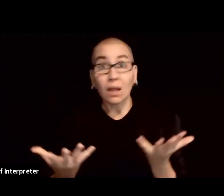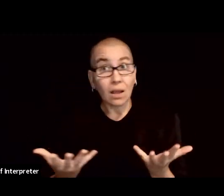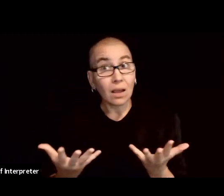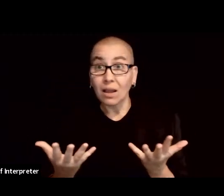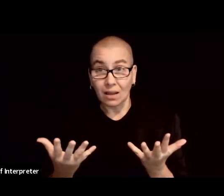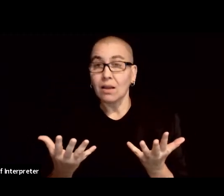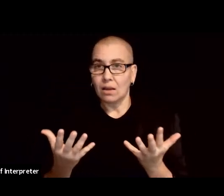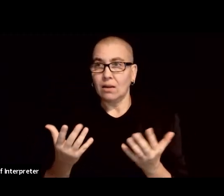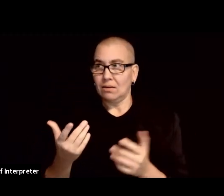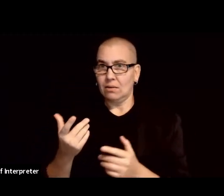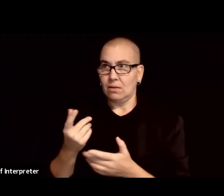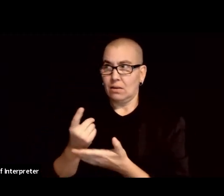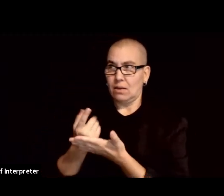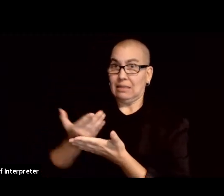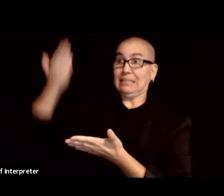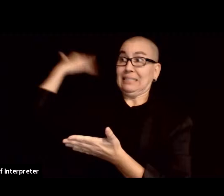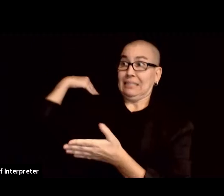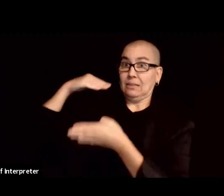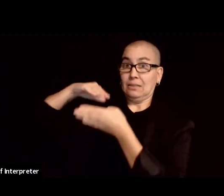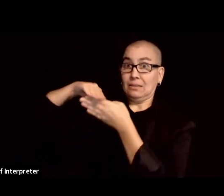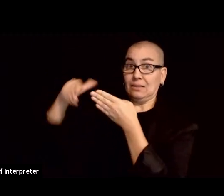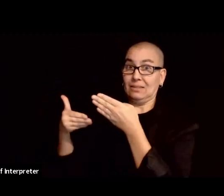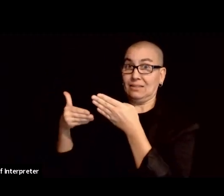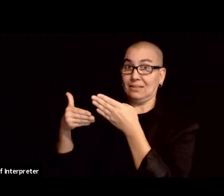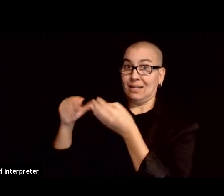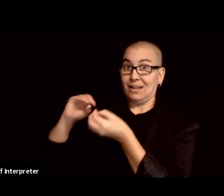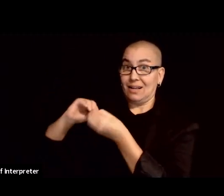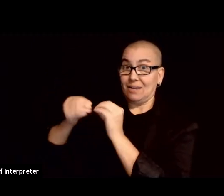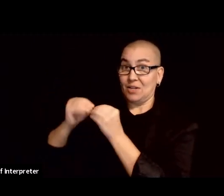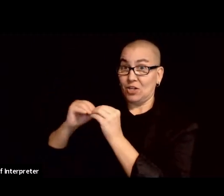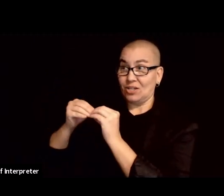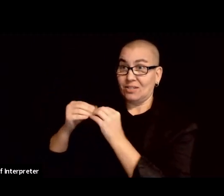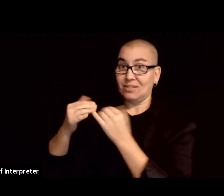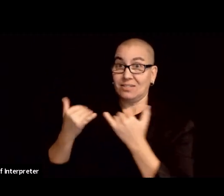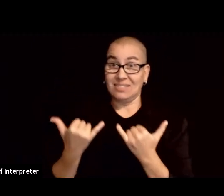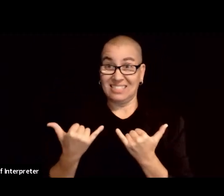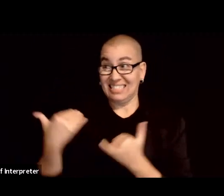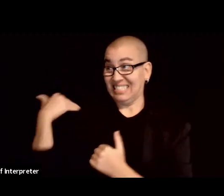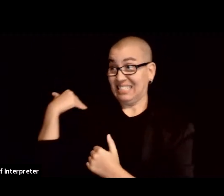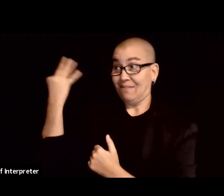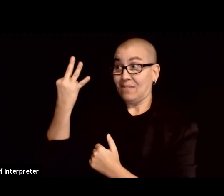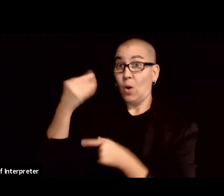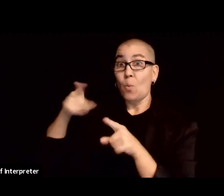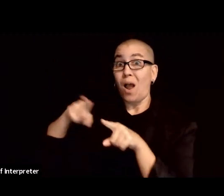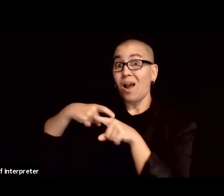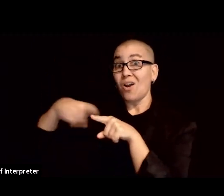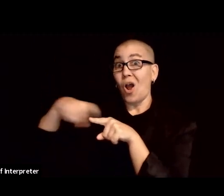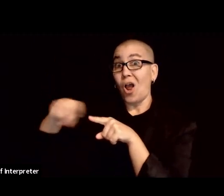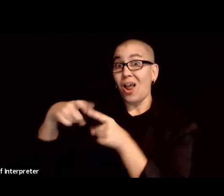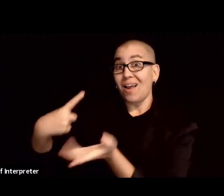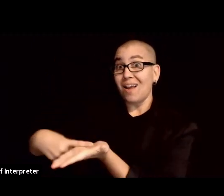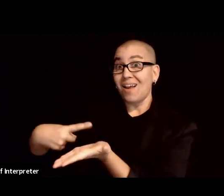Minnesota has added more than 8,000 COVID cases. We now have had